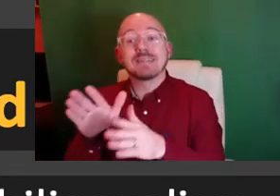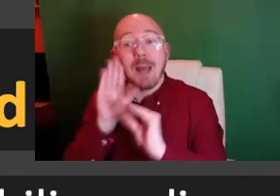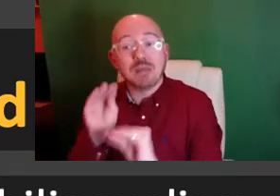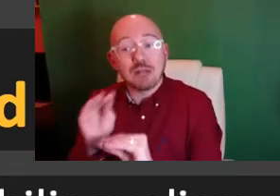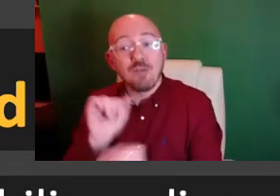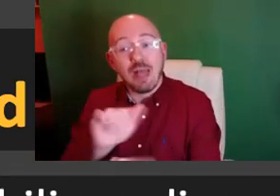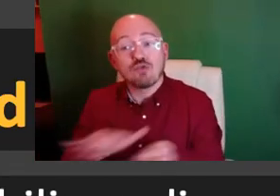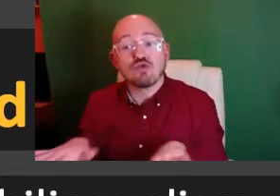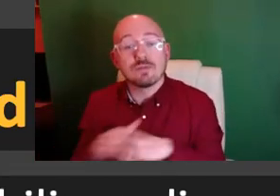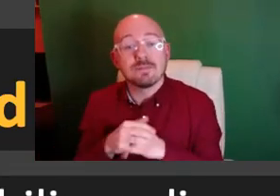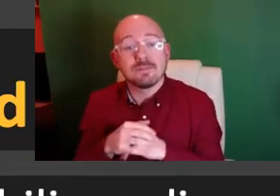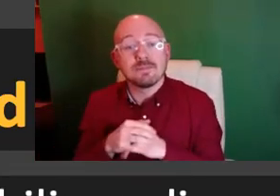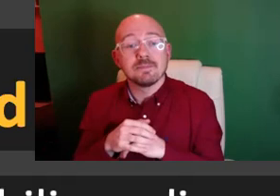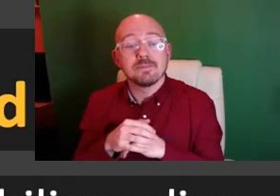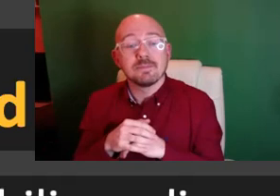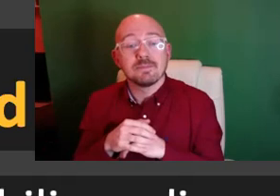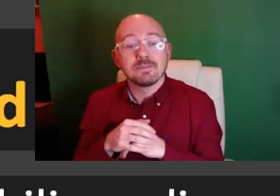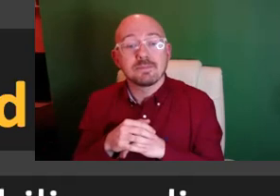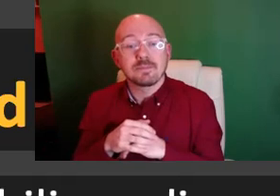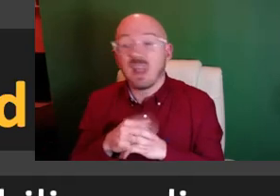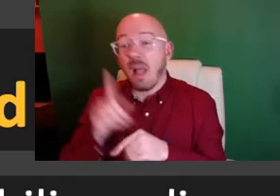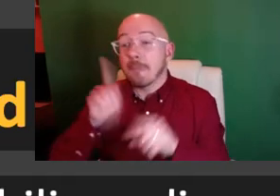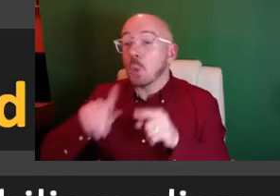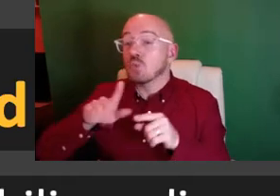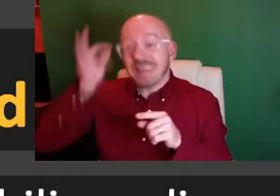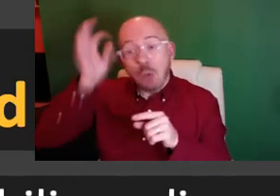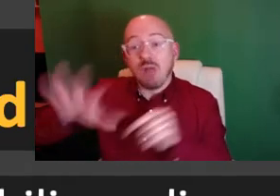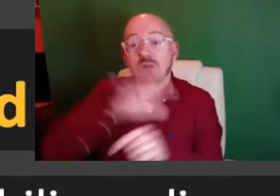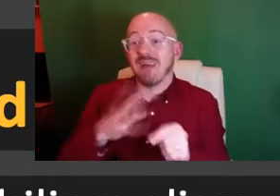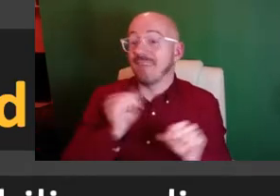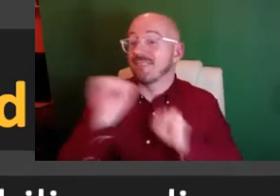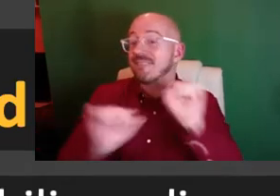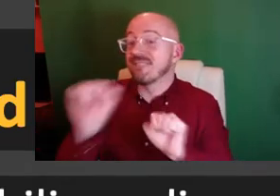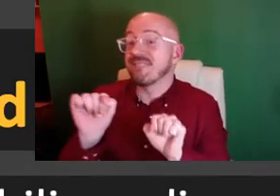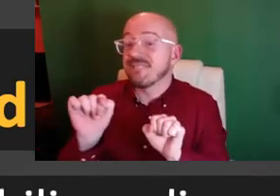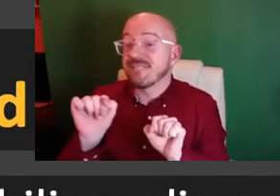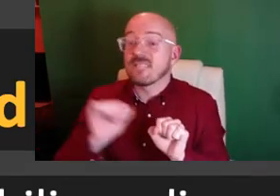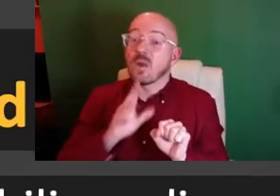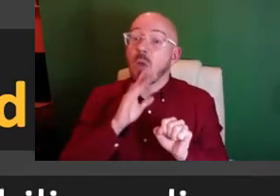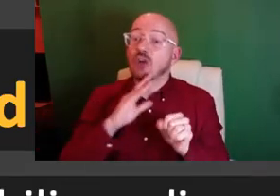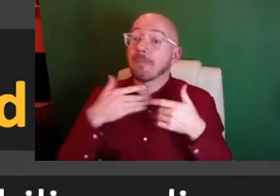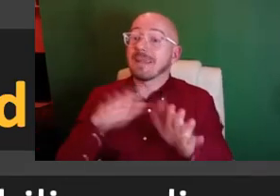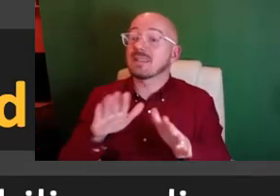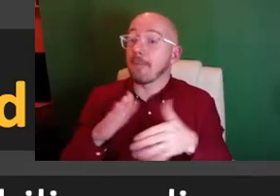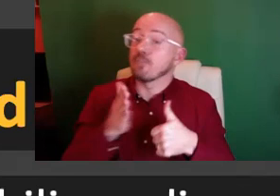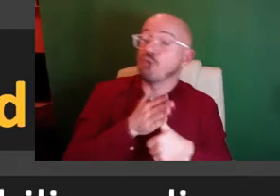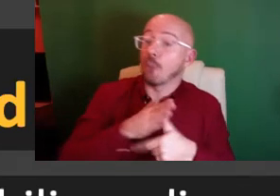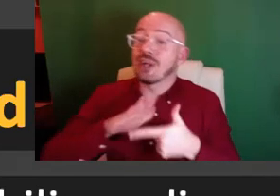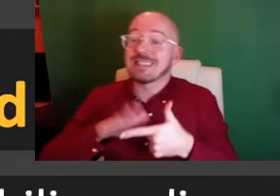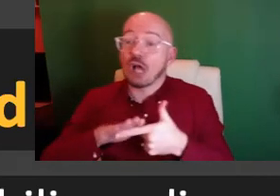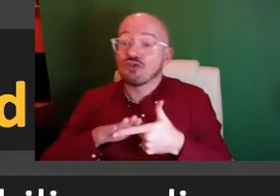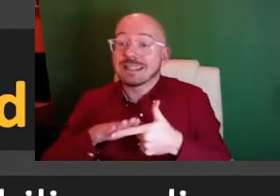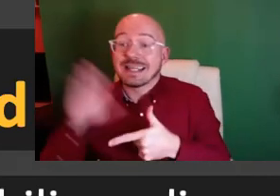So parents also can select for their children to attend a Welsh medium school or an English medium school, depending